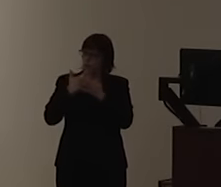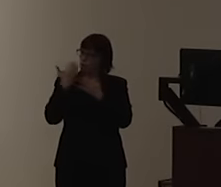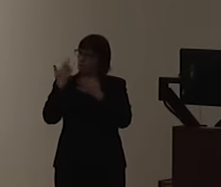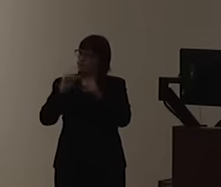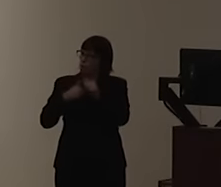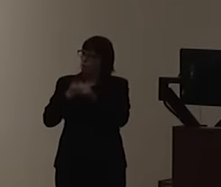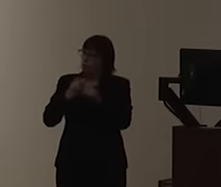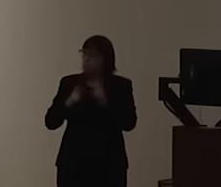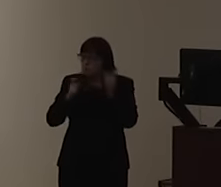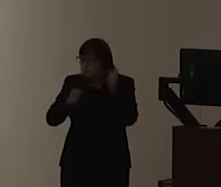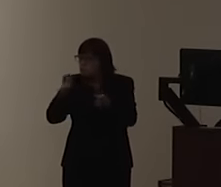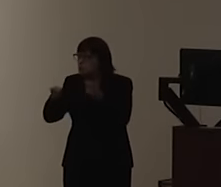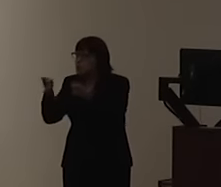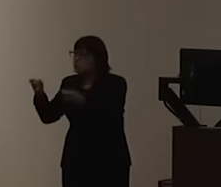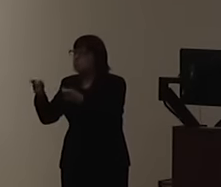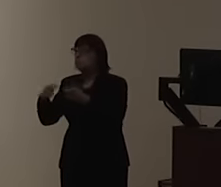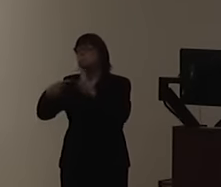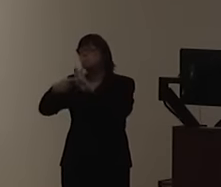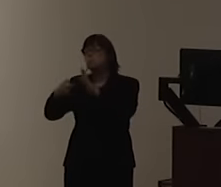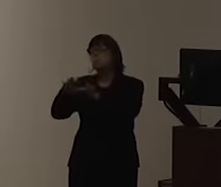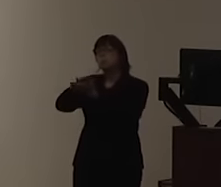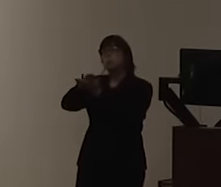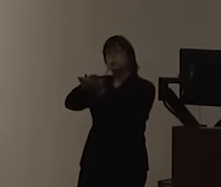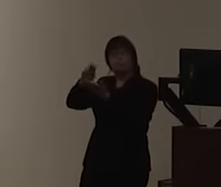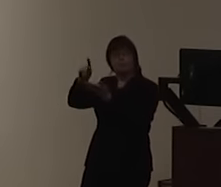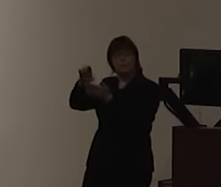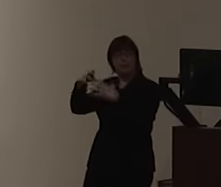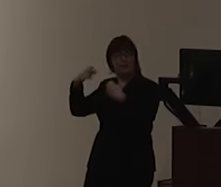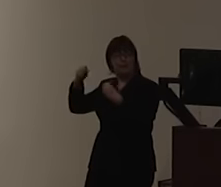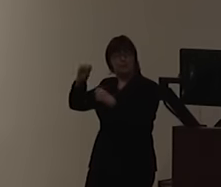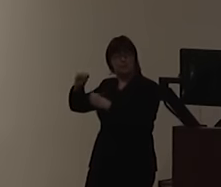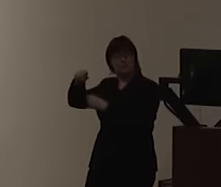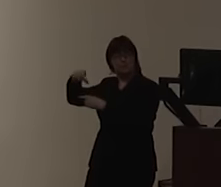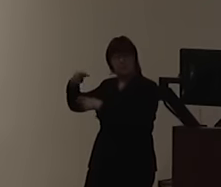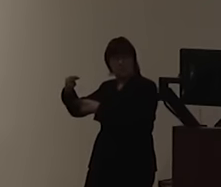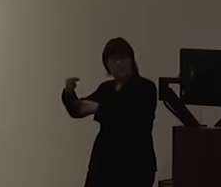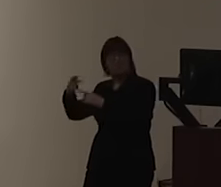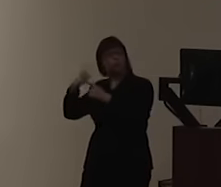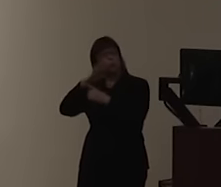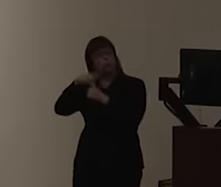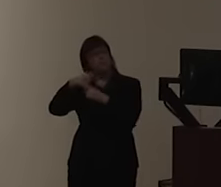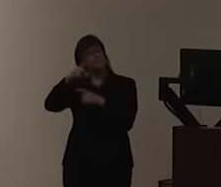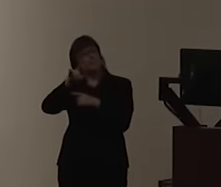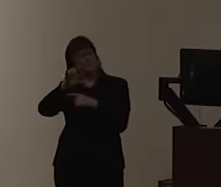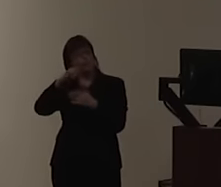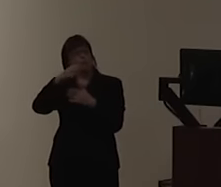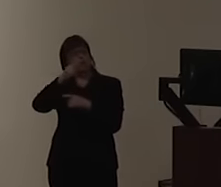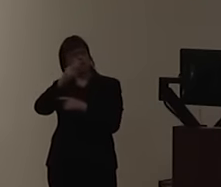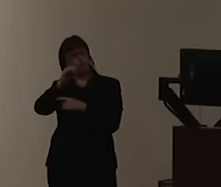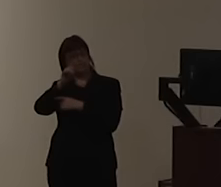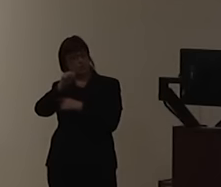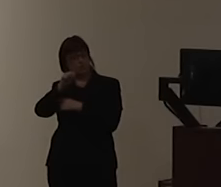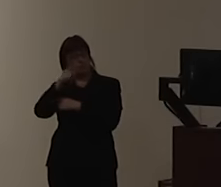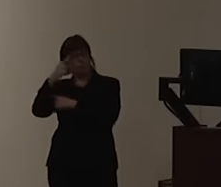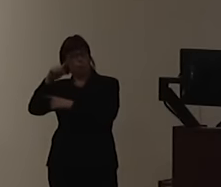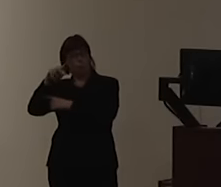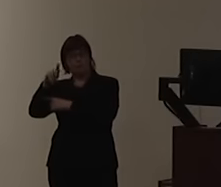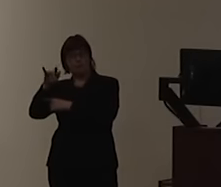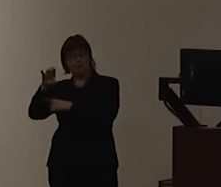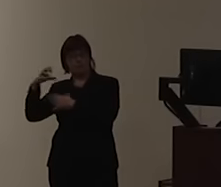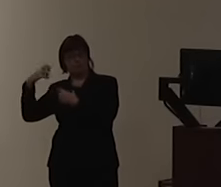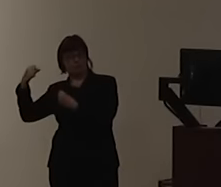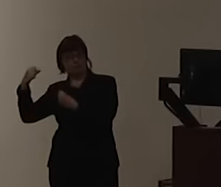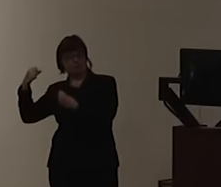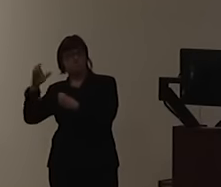the School of Public Health public goods for public health and well-being, right? Like a health system that says, you